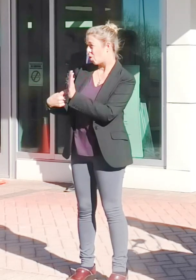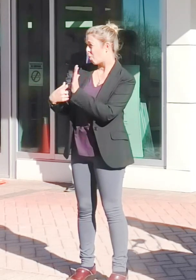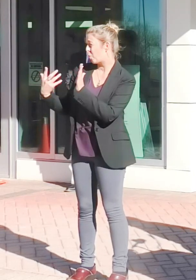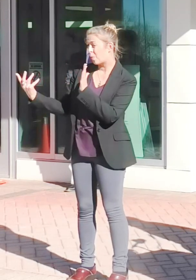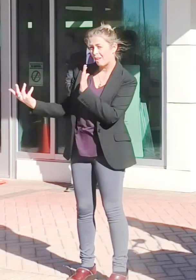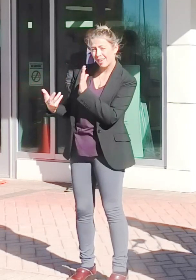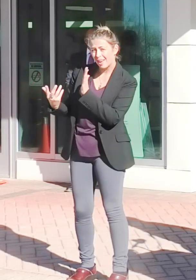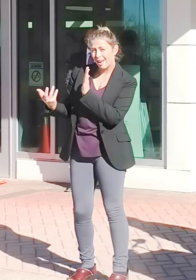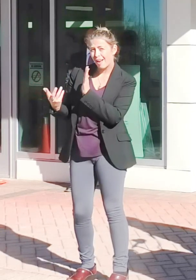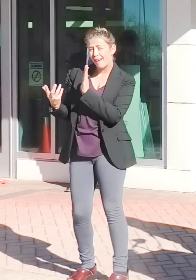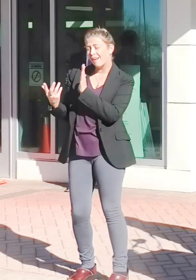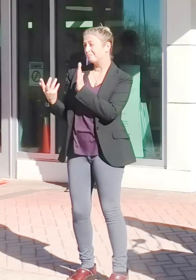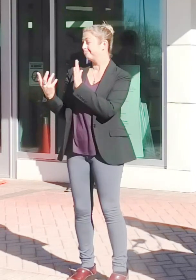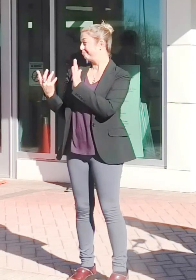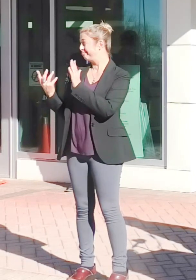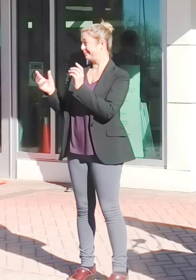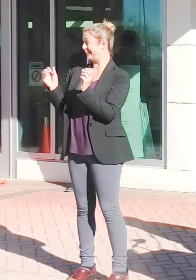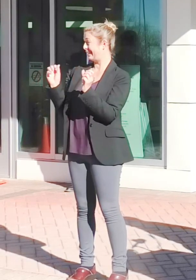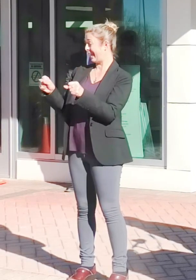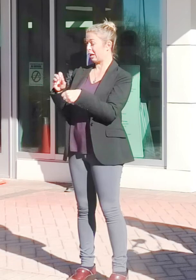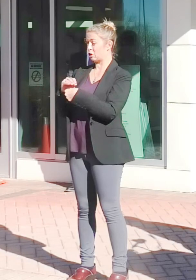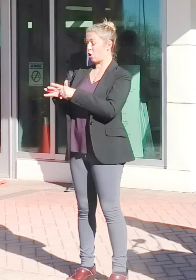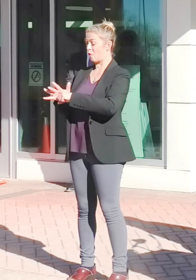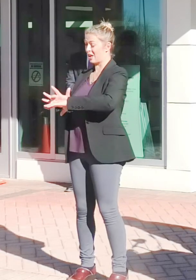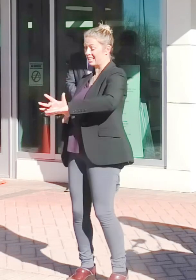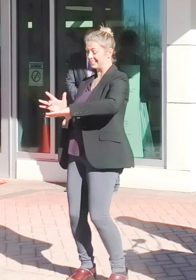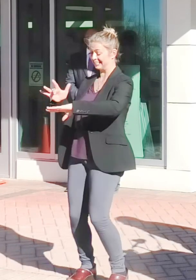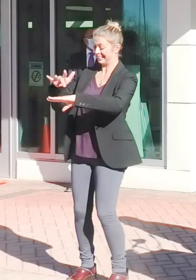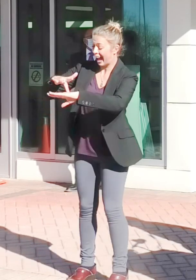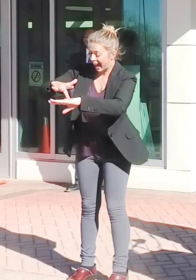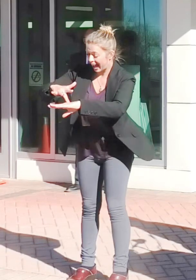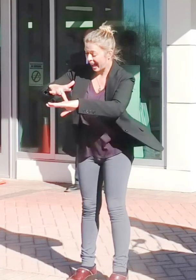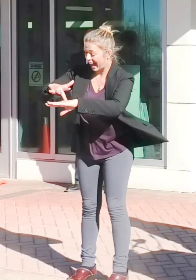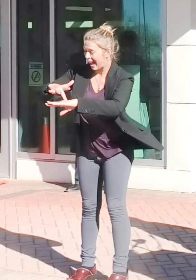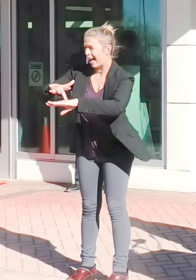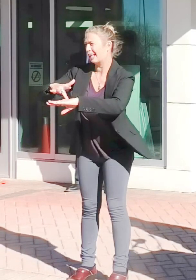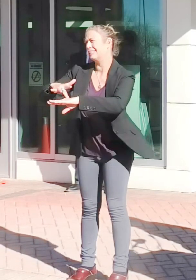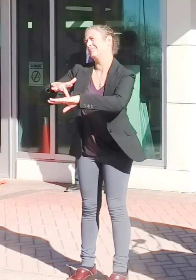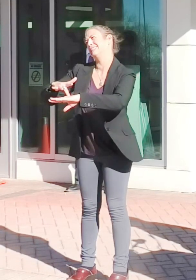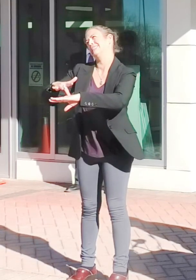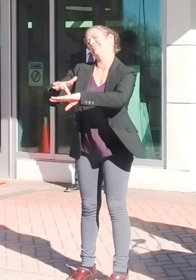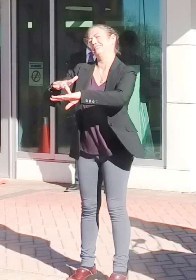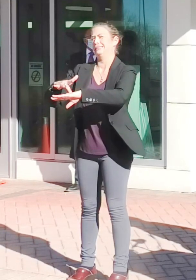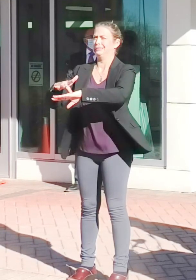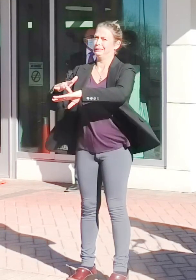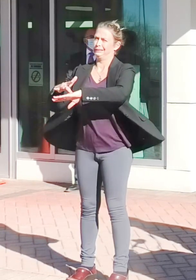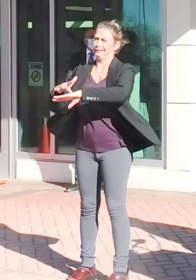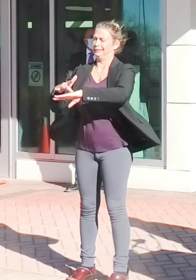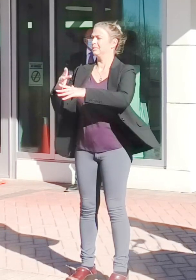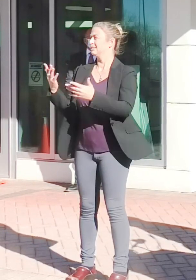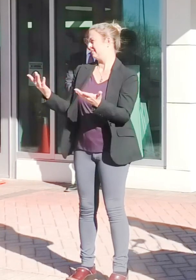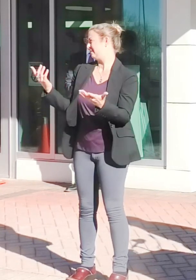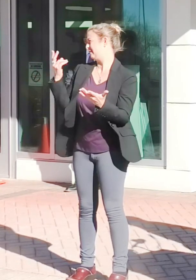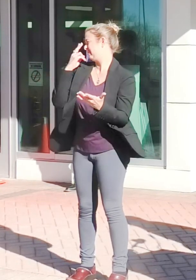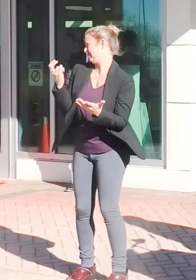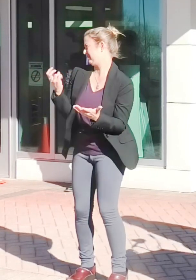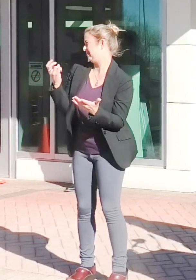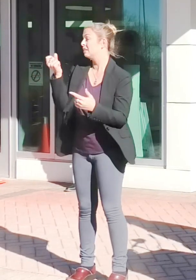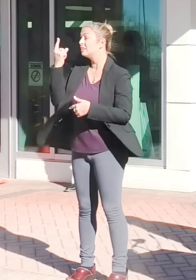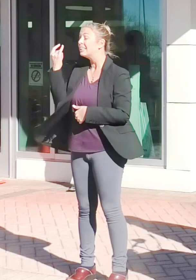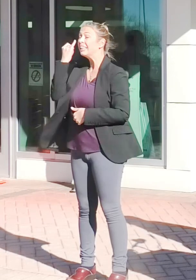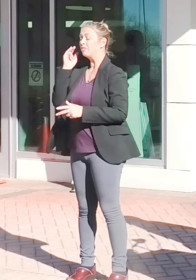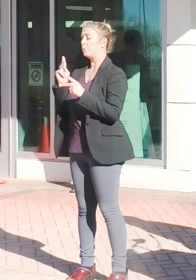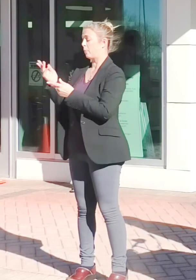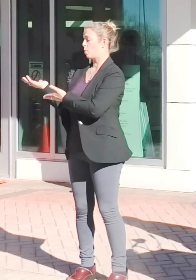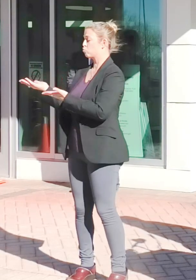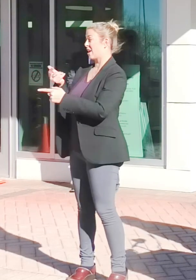chances of getting COVID-19 are infinitesimal when it comes to people bringing their own bags in. And I think, frankly, people